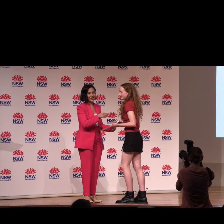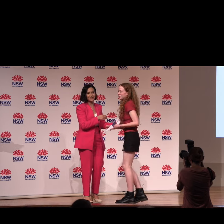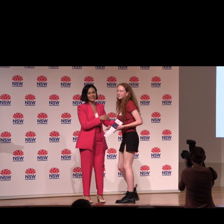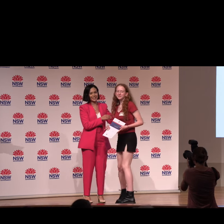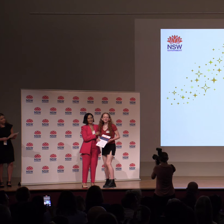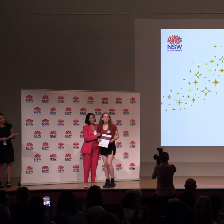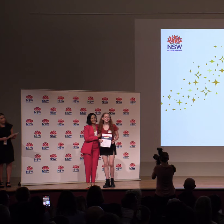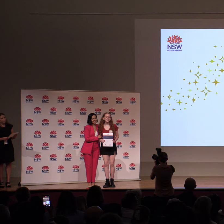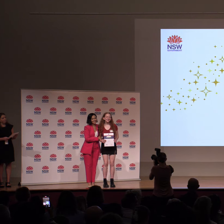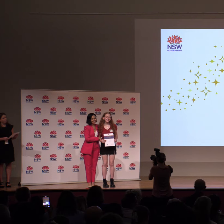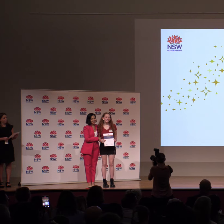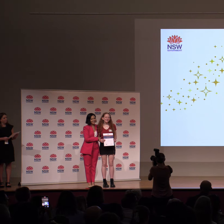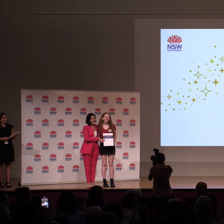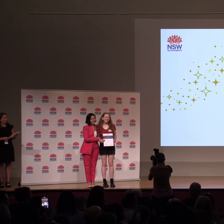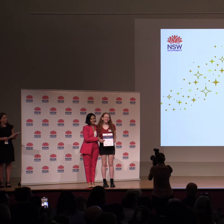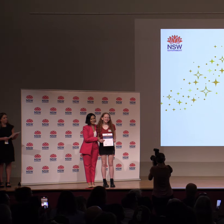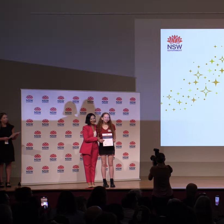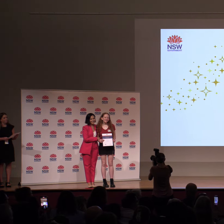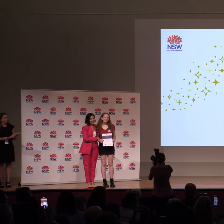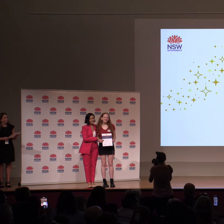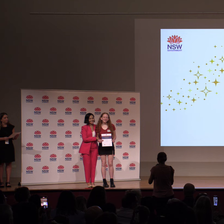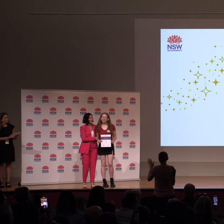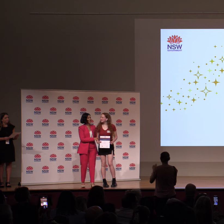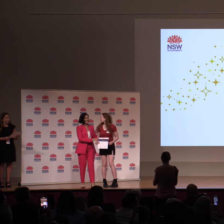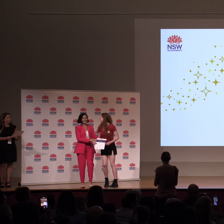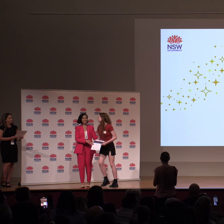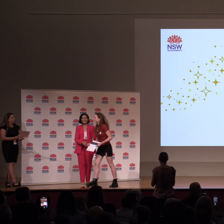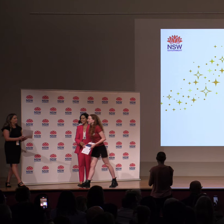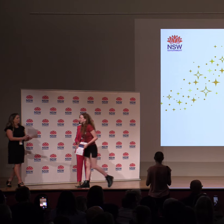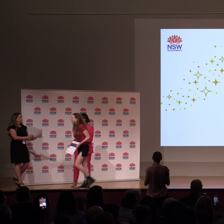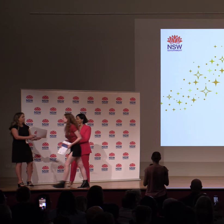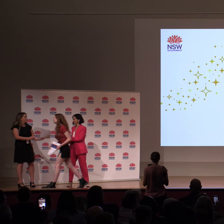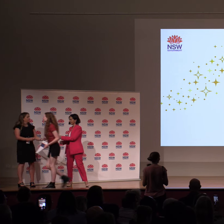Emily Fries from James Roos Agricultural High School.